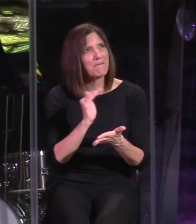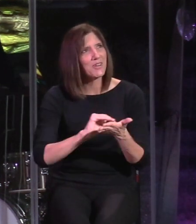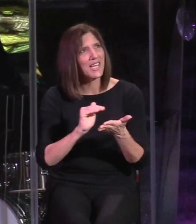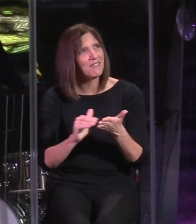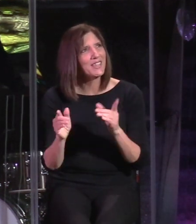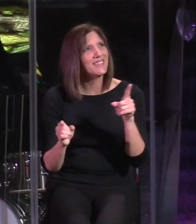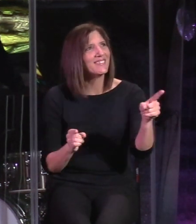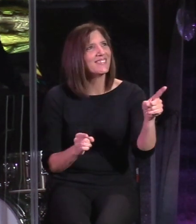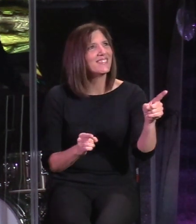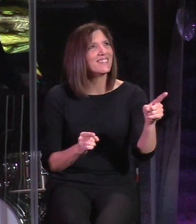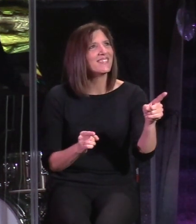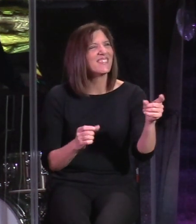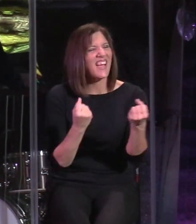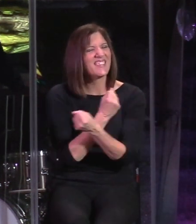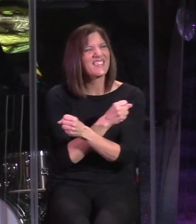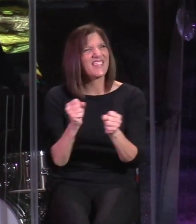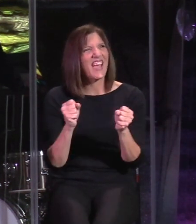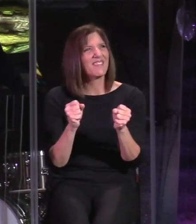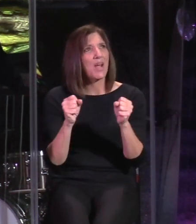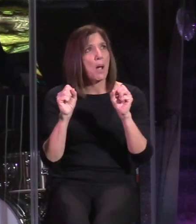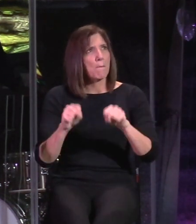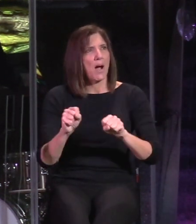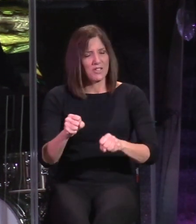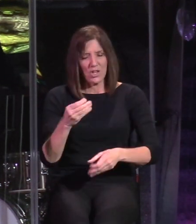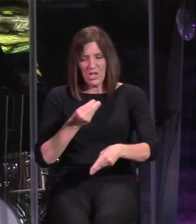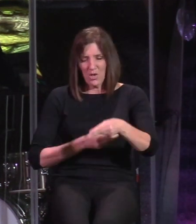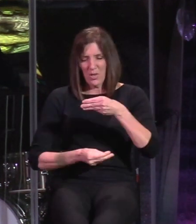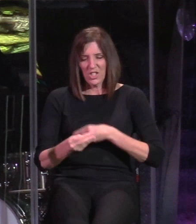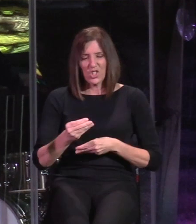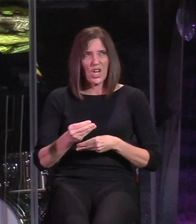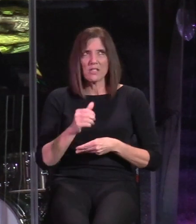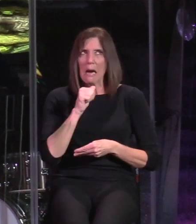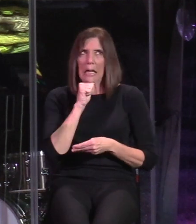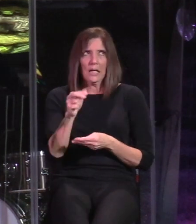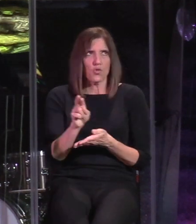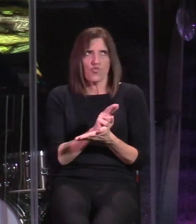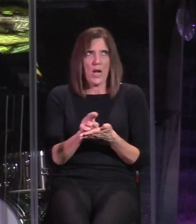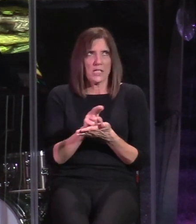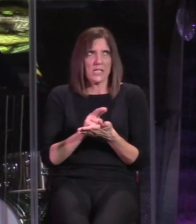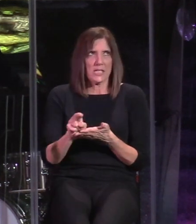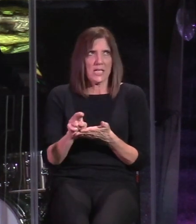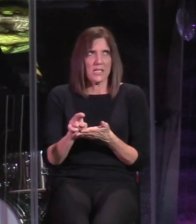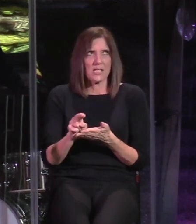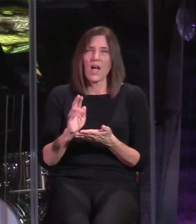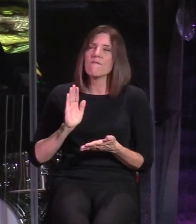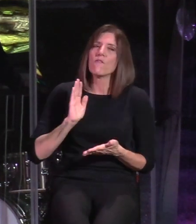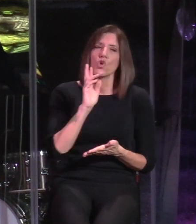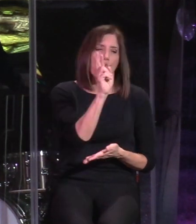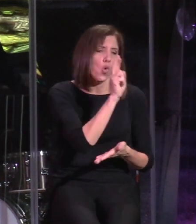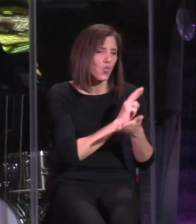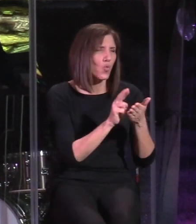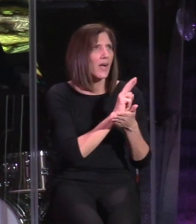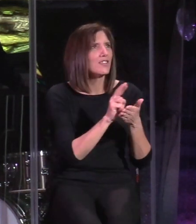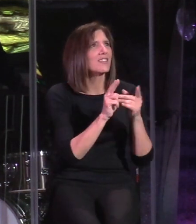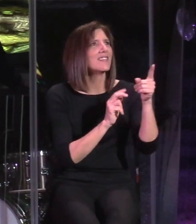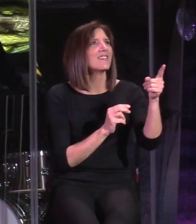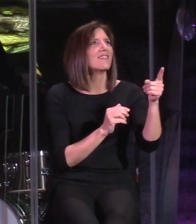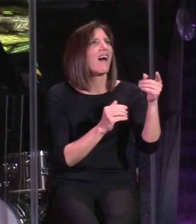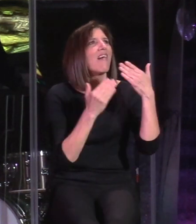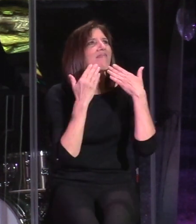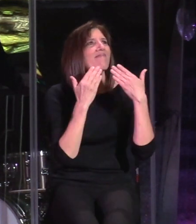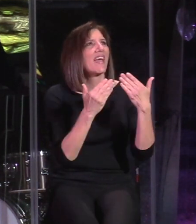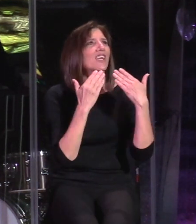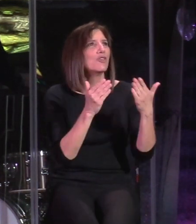redeemed, that you would make it possible for us to exchange our unrighteousness for your righteousness. Thank